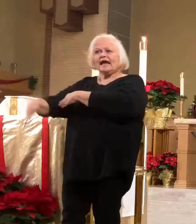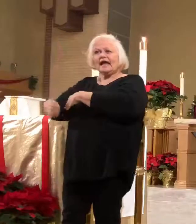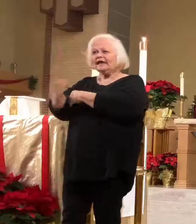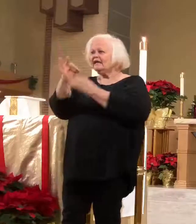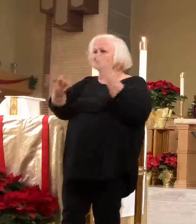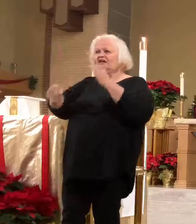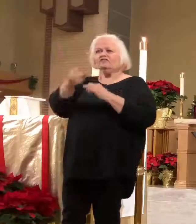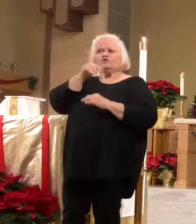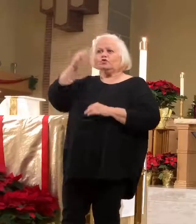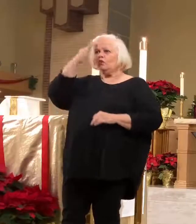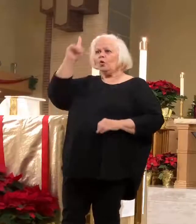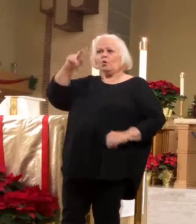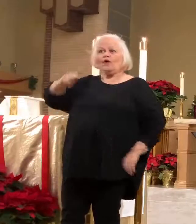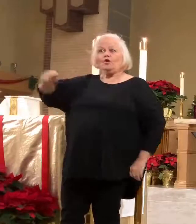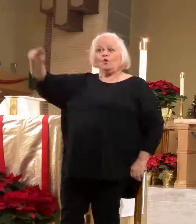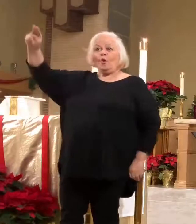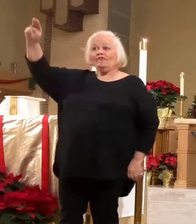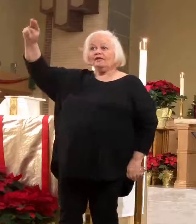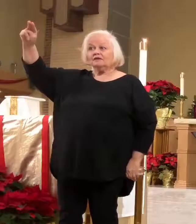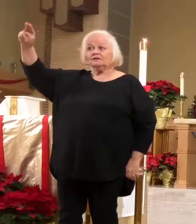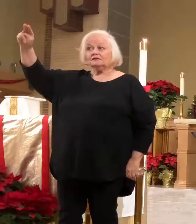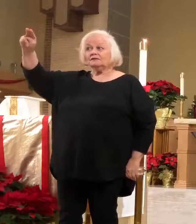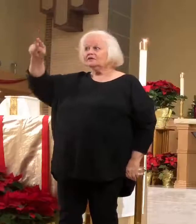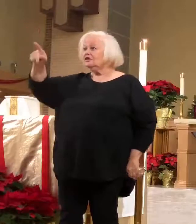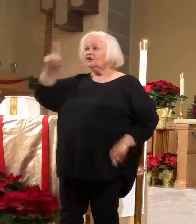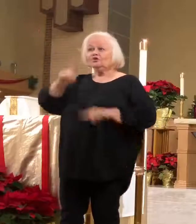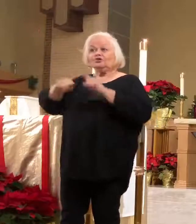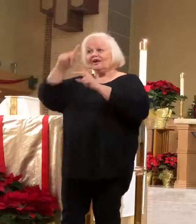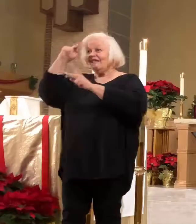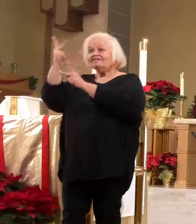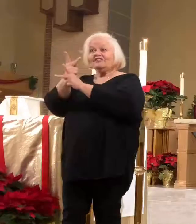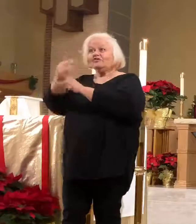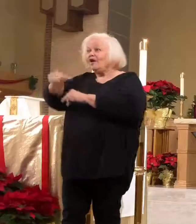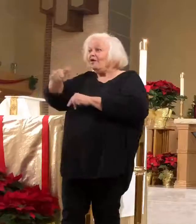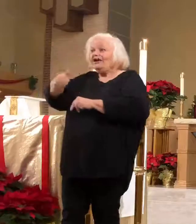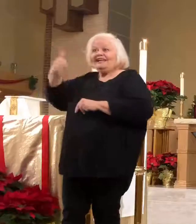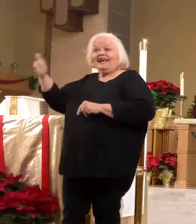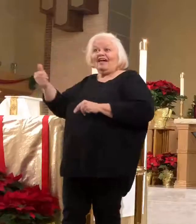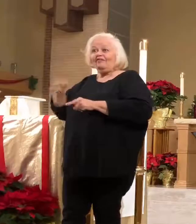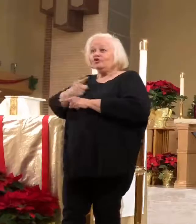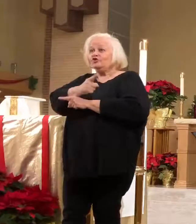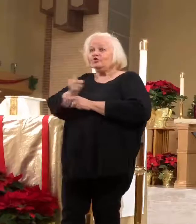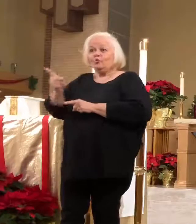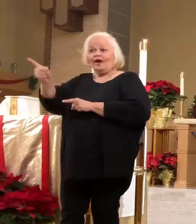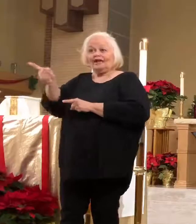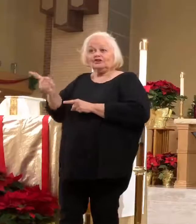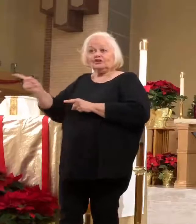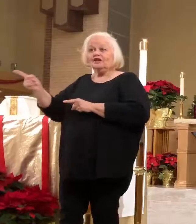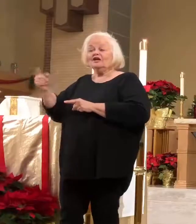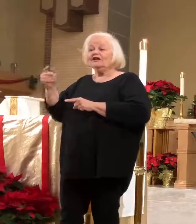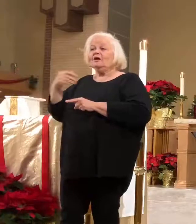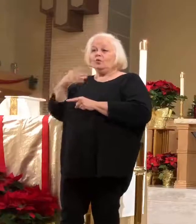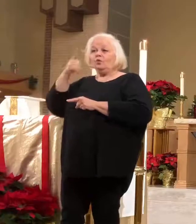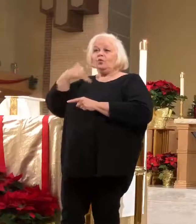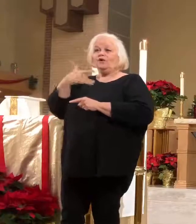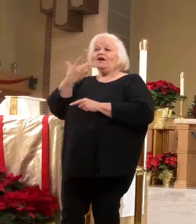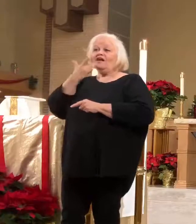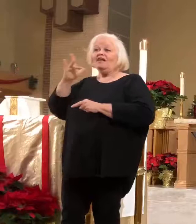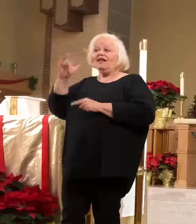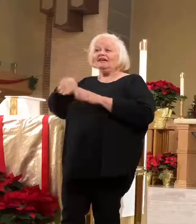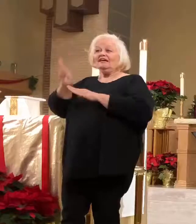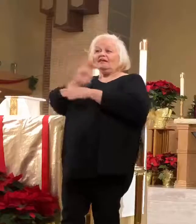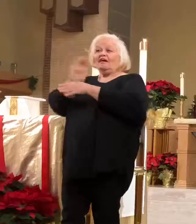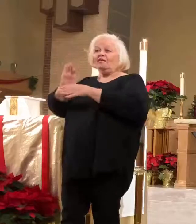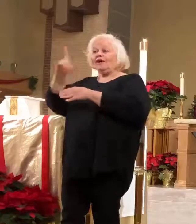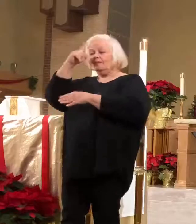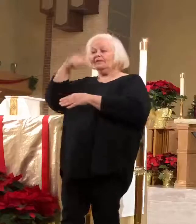you don't know where north is, you ain't going to figure out any other direction. In Colorado, we kind of have it made with the mountains on the west.